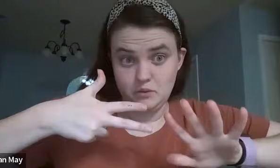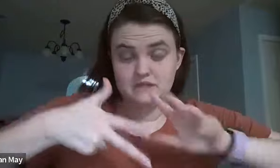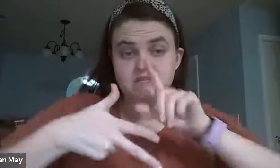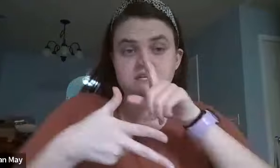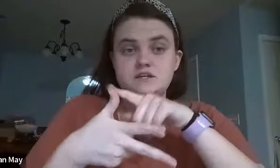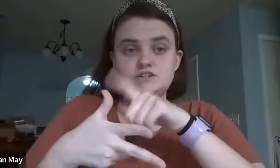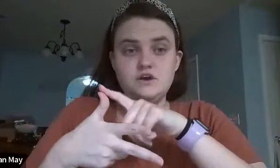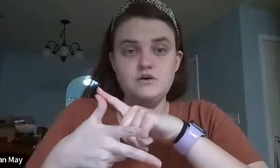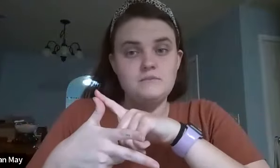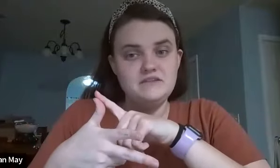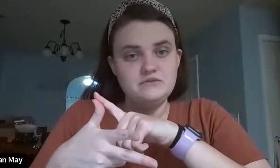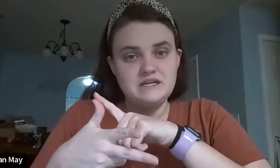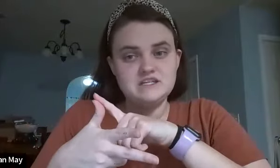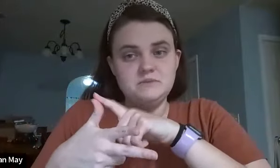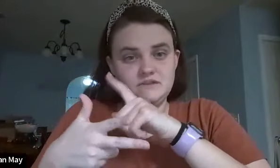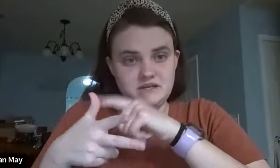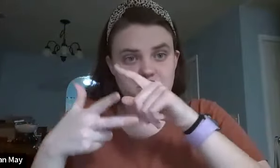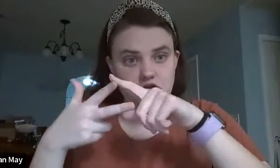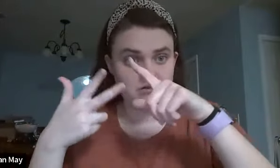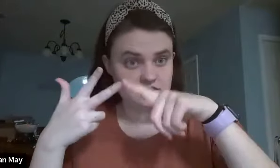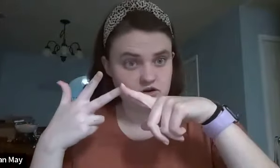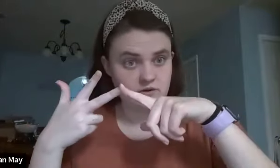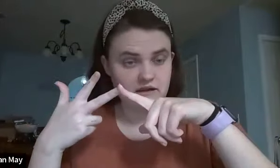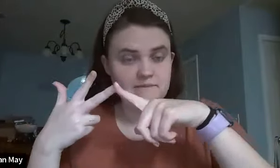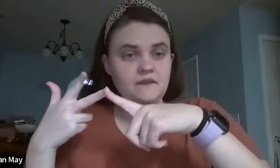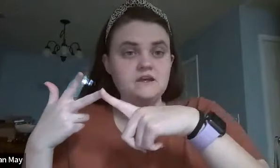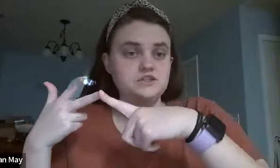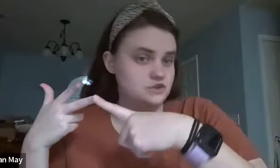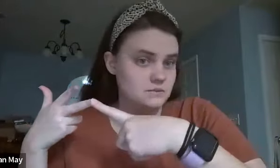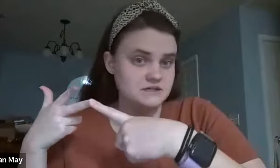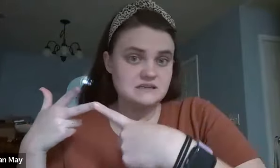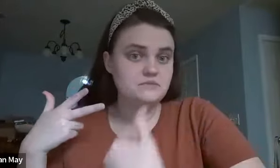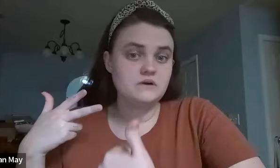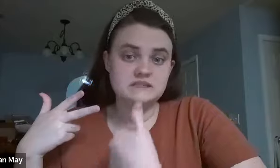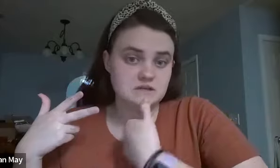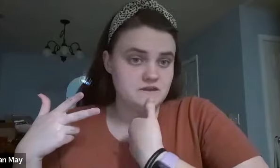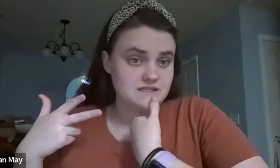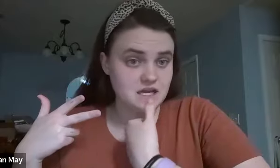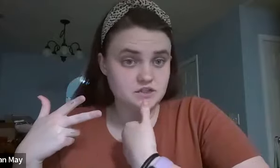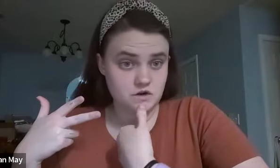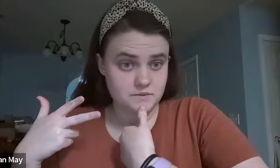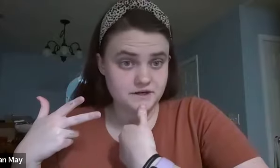moment. So our main 3 is going to be vanilla, chocolate, strawberry. Strawberry simple. It's going to be that sign strawberry.